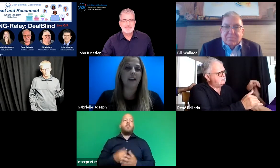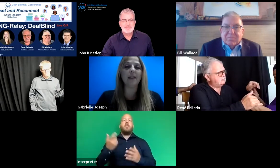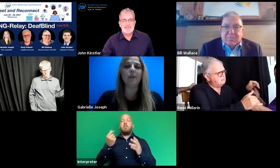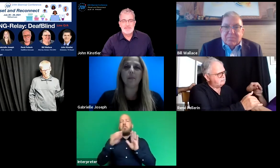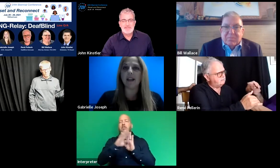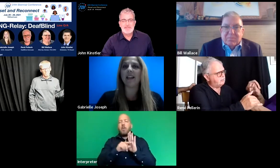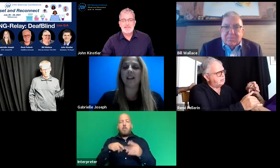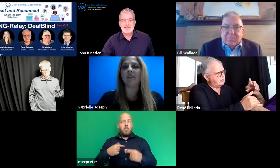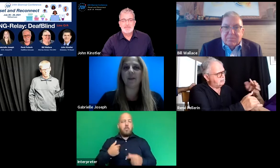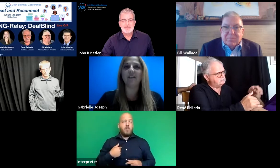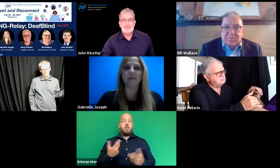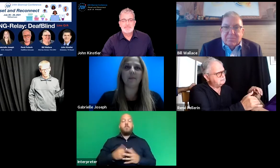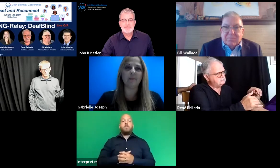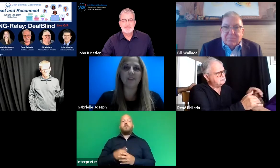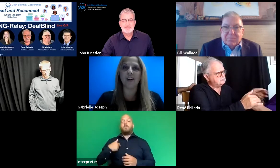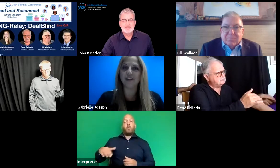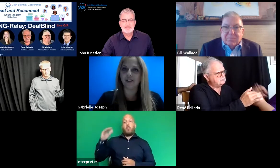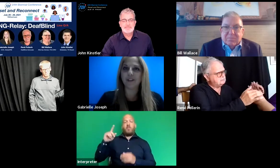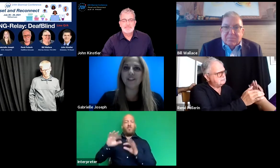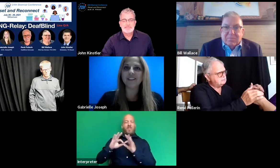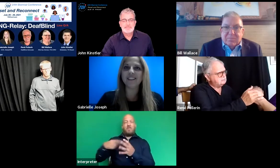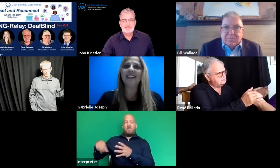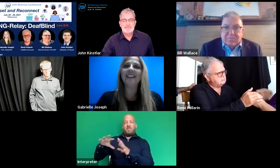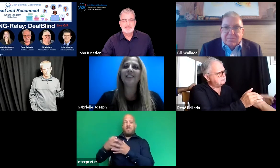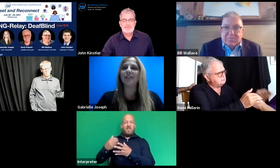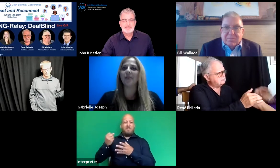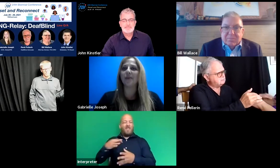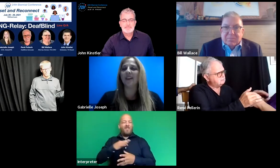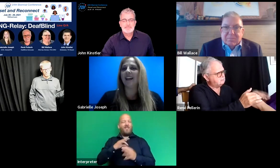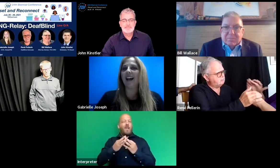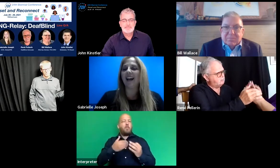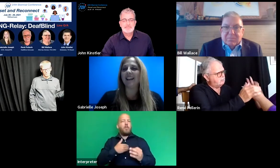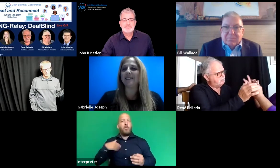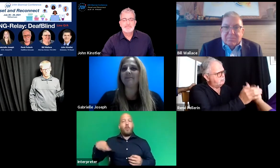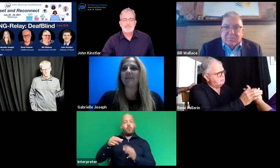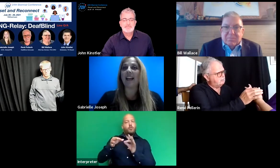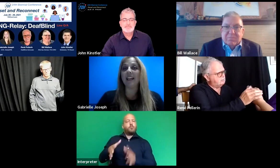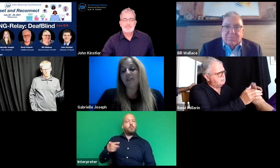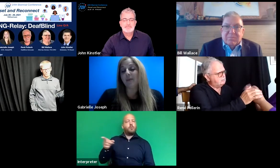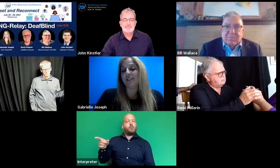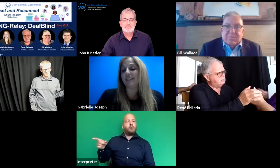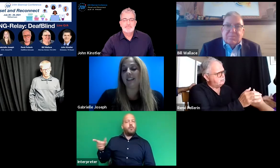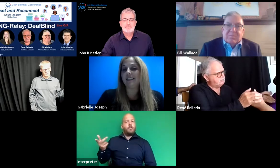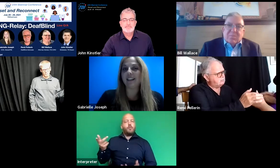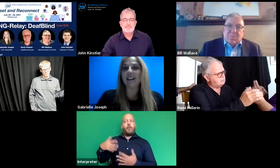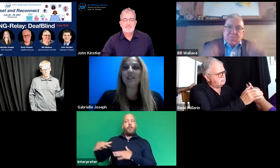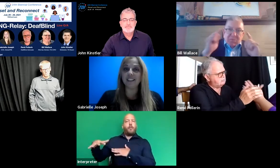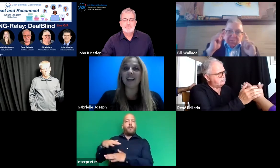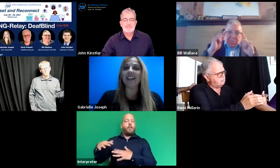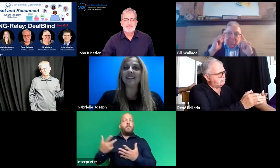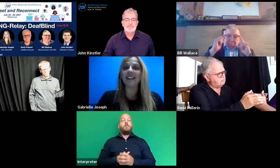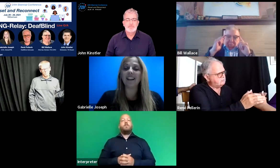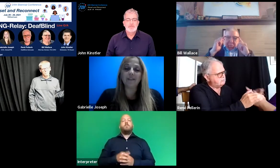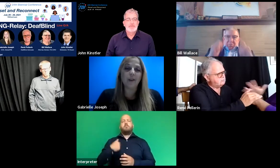in a family where many of my family members are interpreters. So I do understand sign language